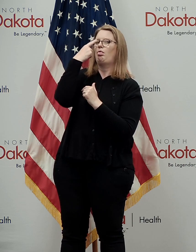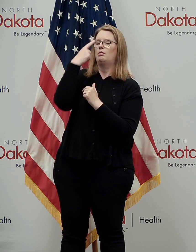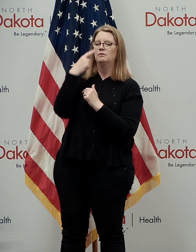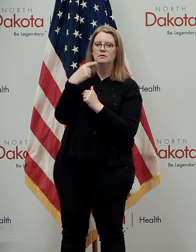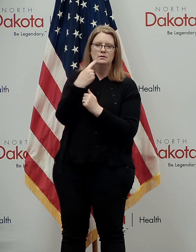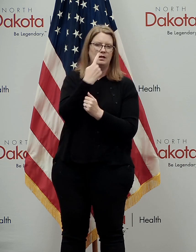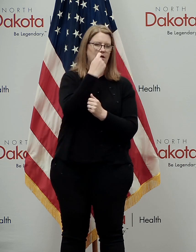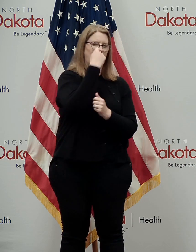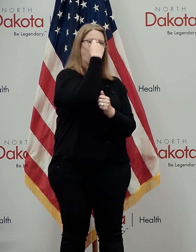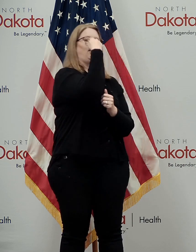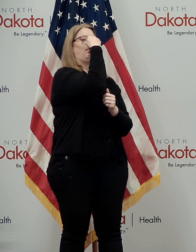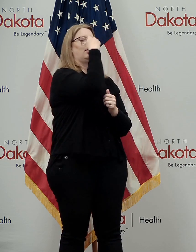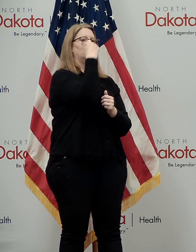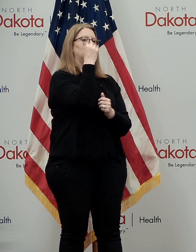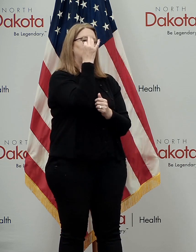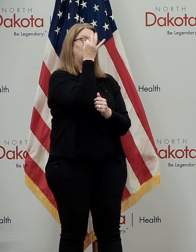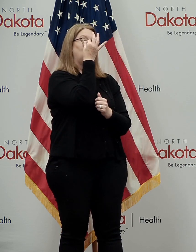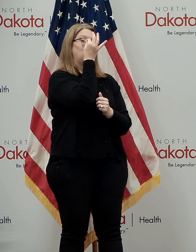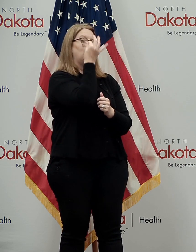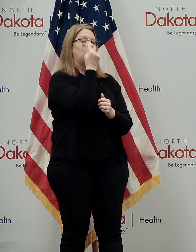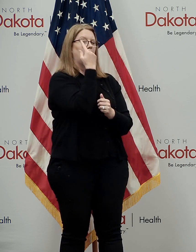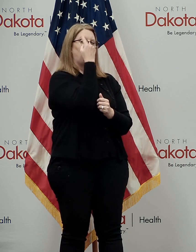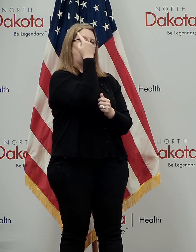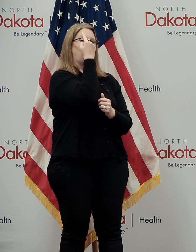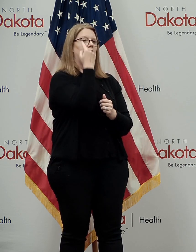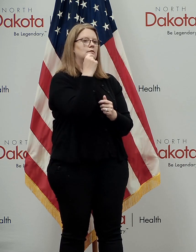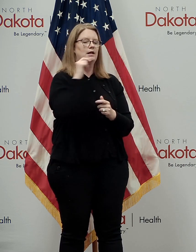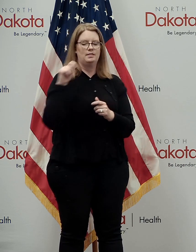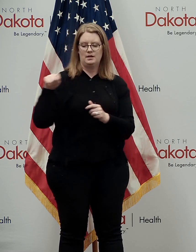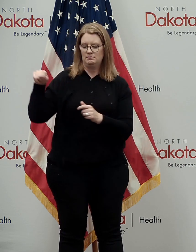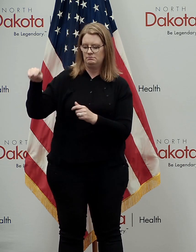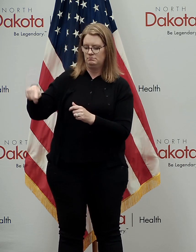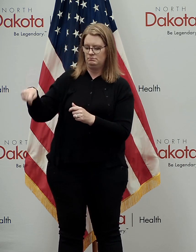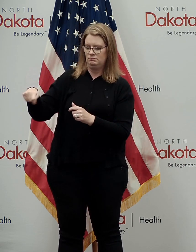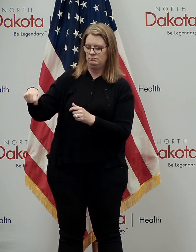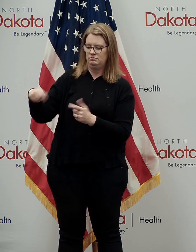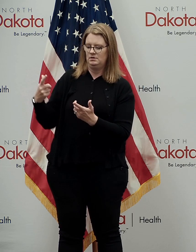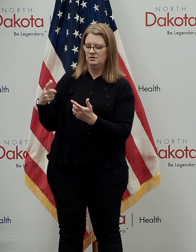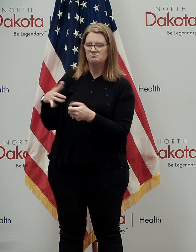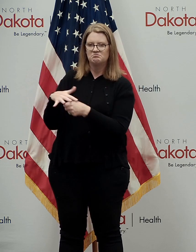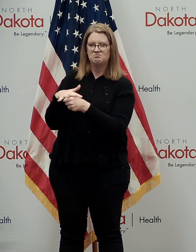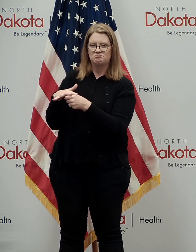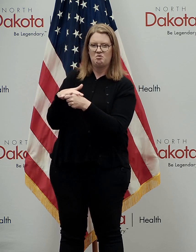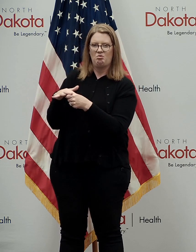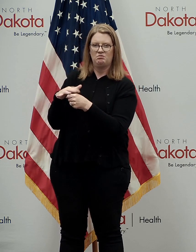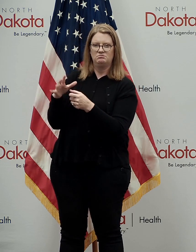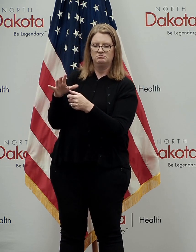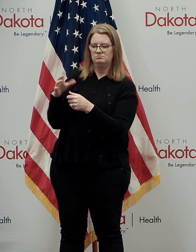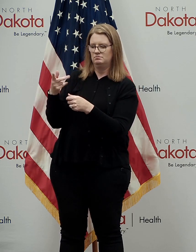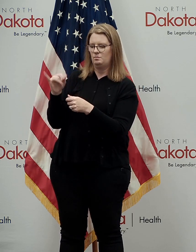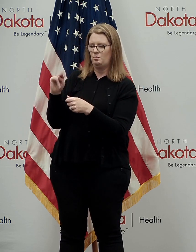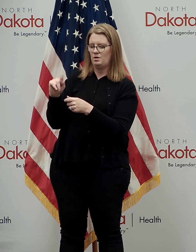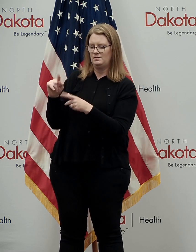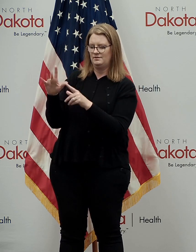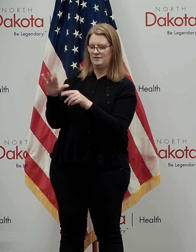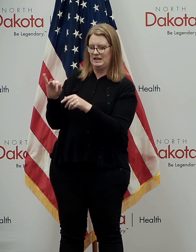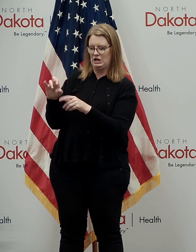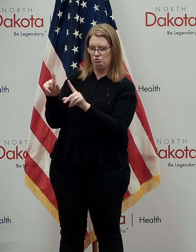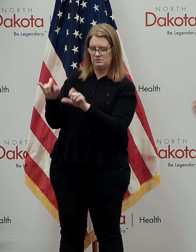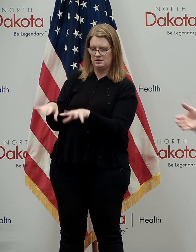it is spun around, swabbed, and then ran on this device as a local point of care test. It is near patient care